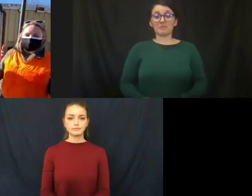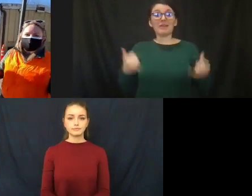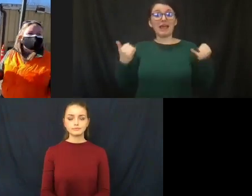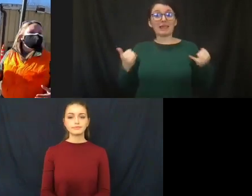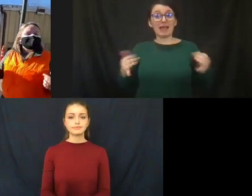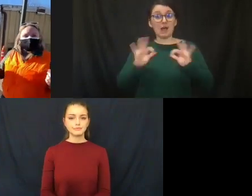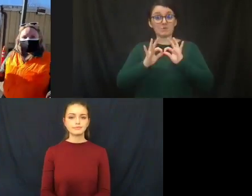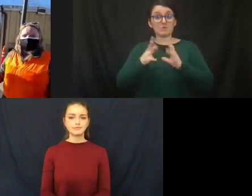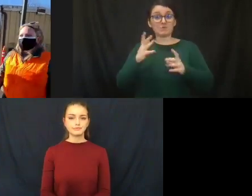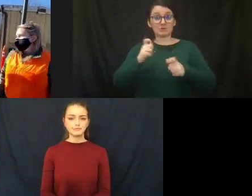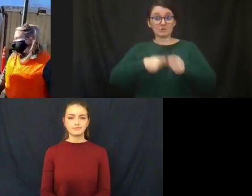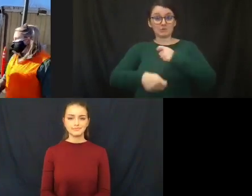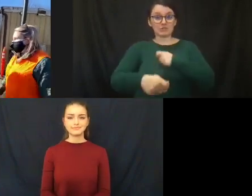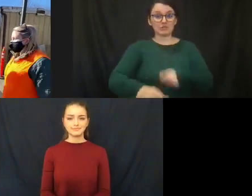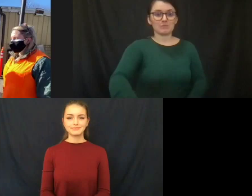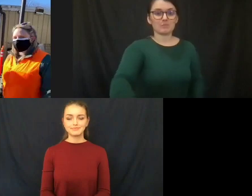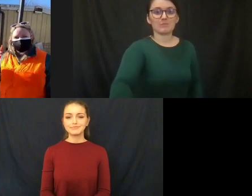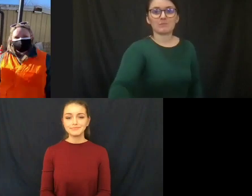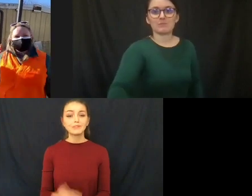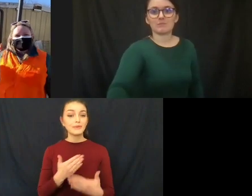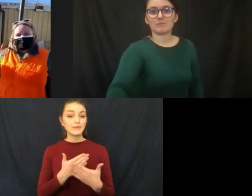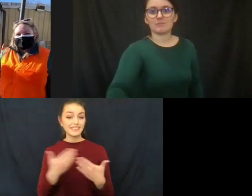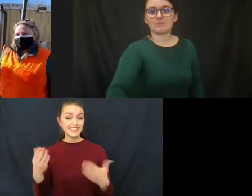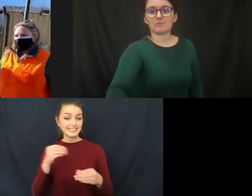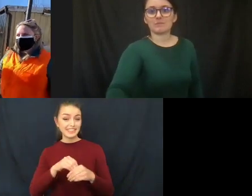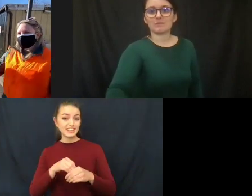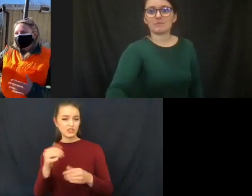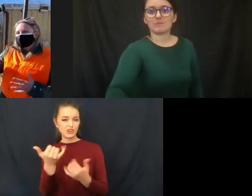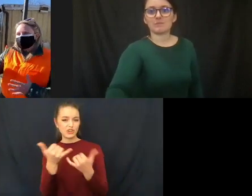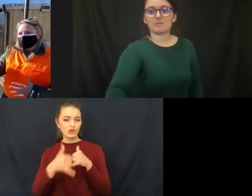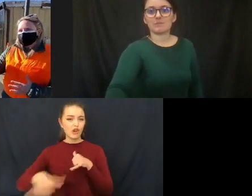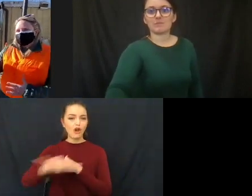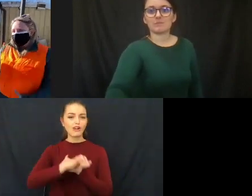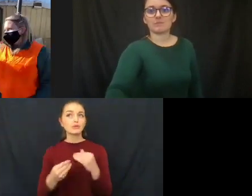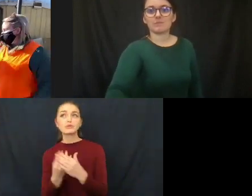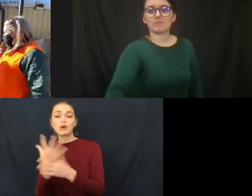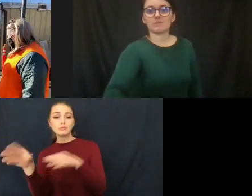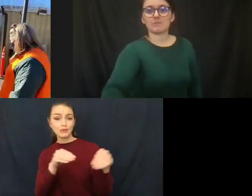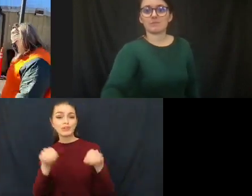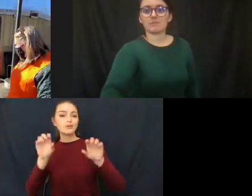and living, it can be composted. So we collect that here as well.